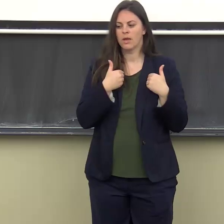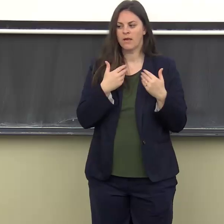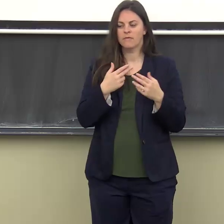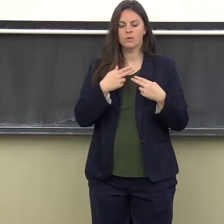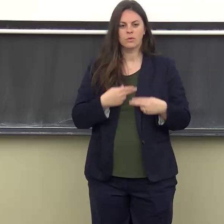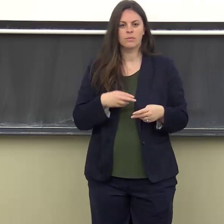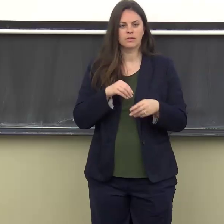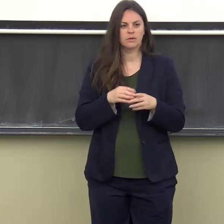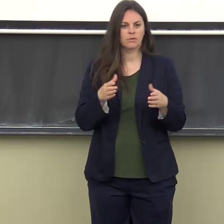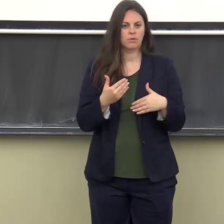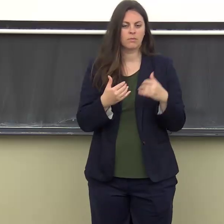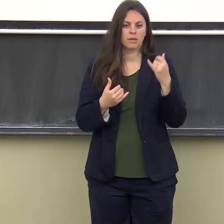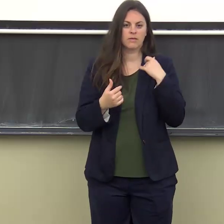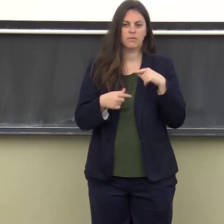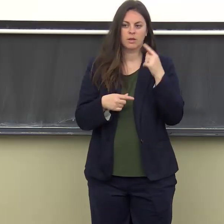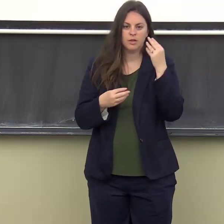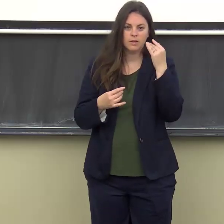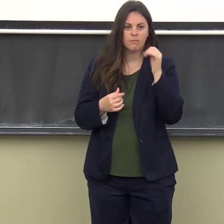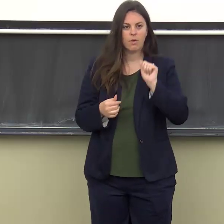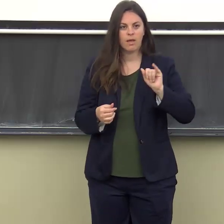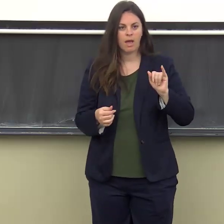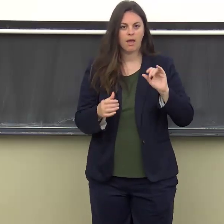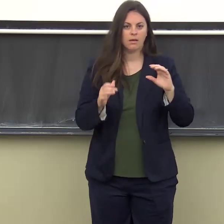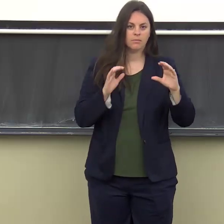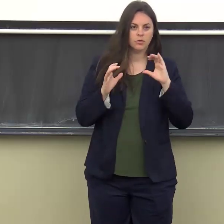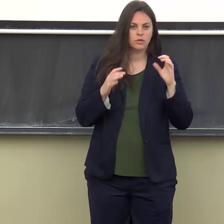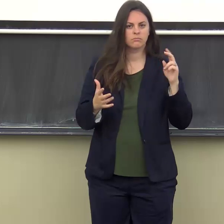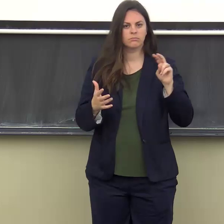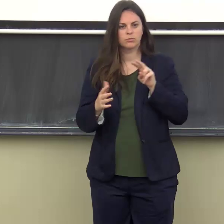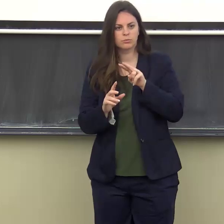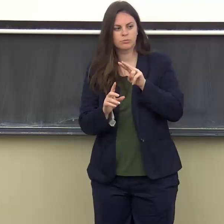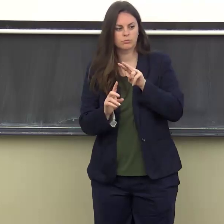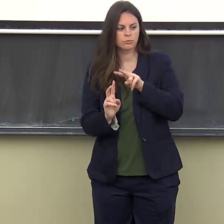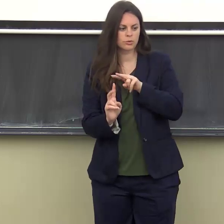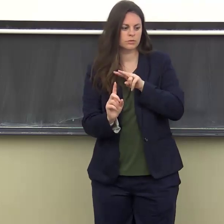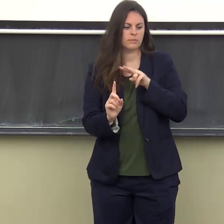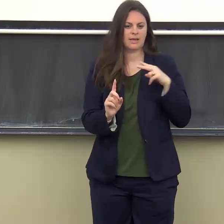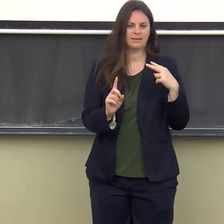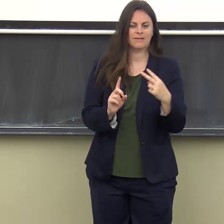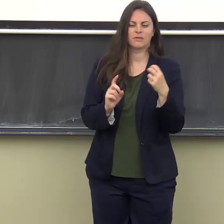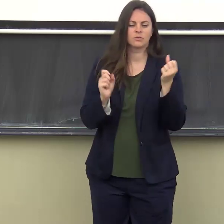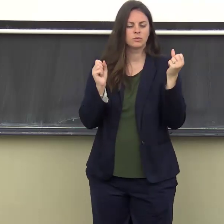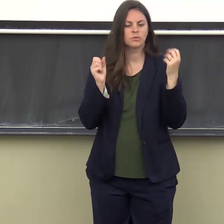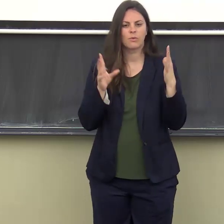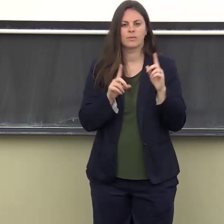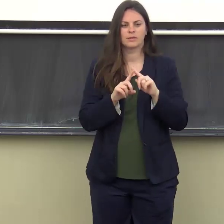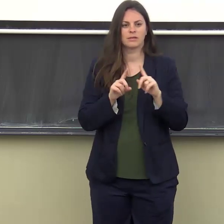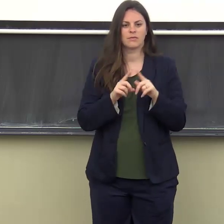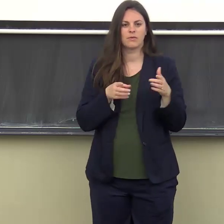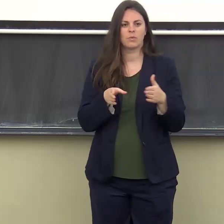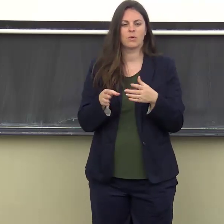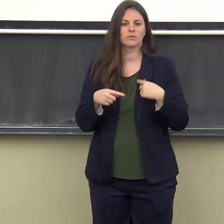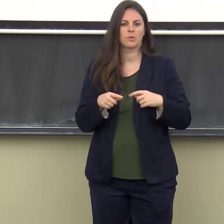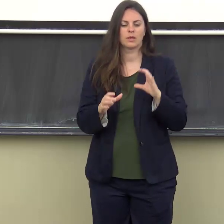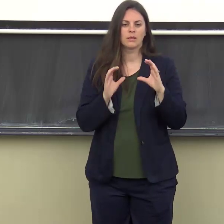that if we're thinking about AI in a communication perspective, there's so many different ways that we communicate. And I'm, a